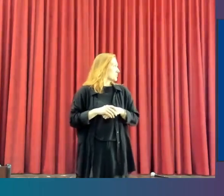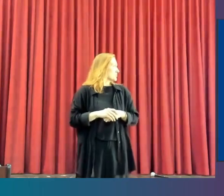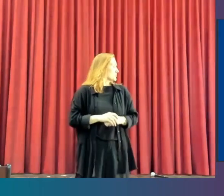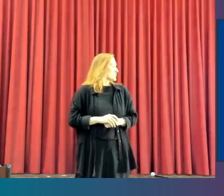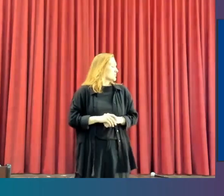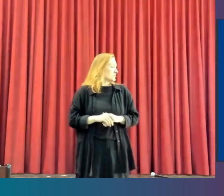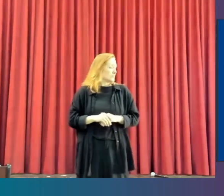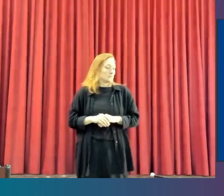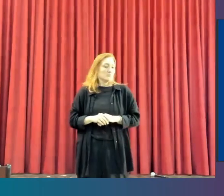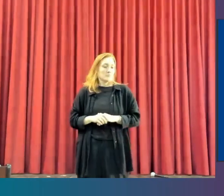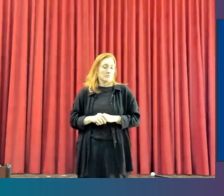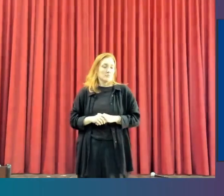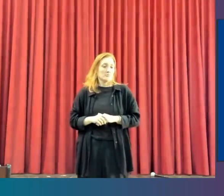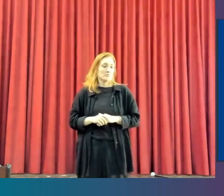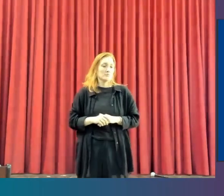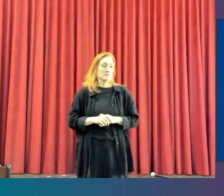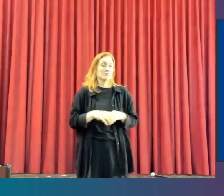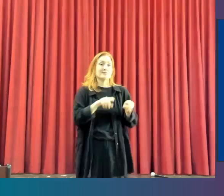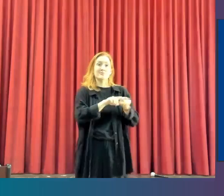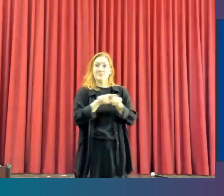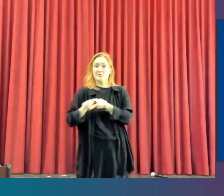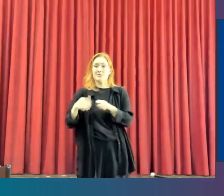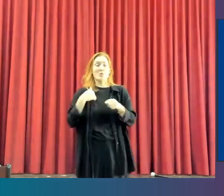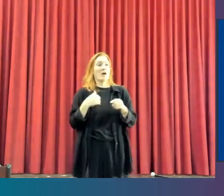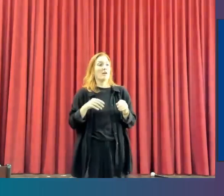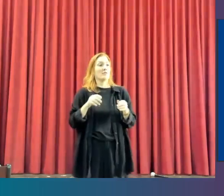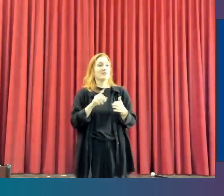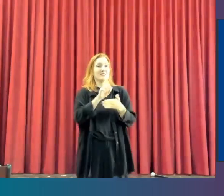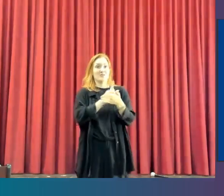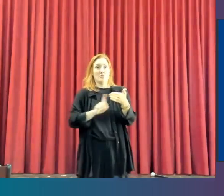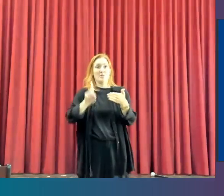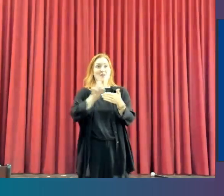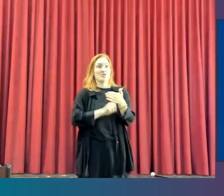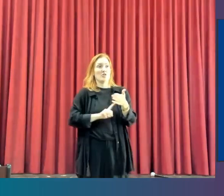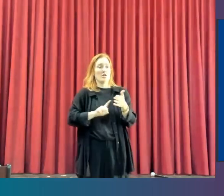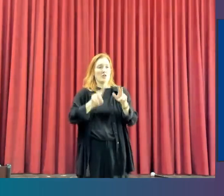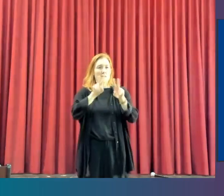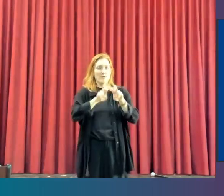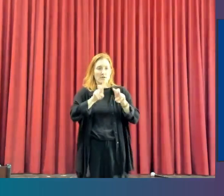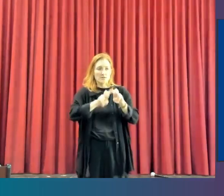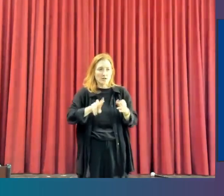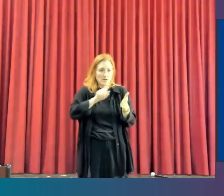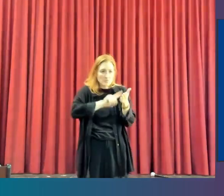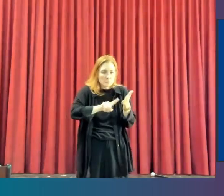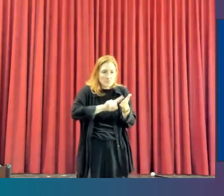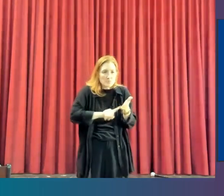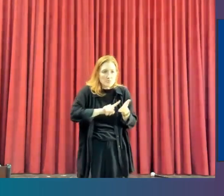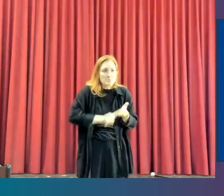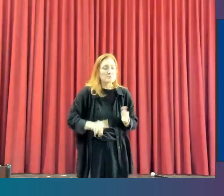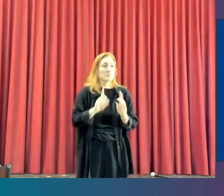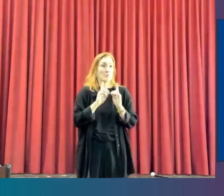We also have a discrimination, investigation, and enforcement department.